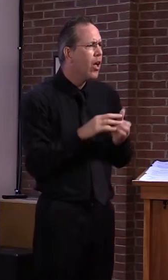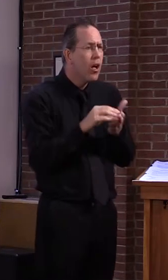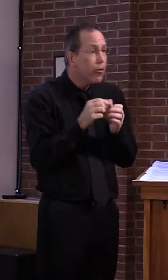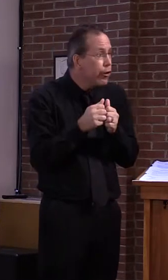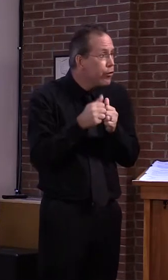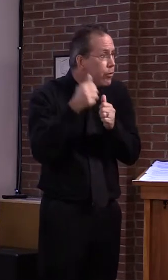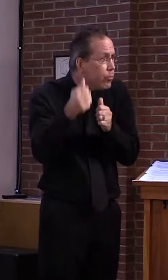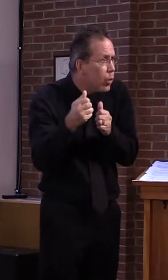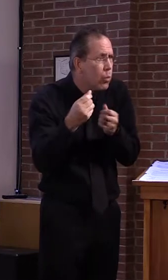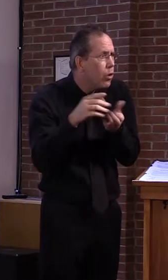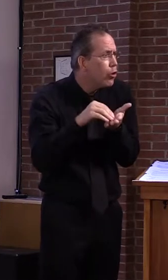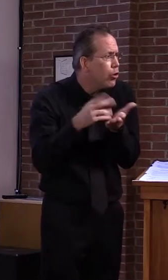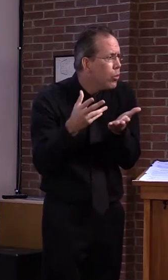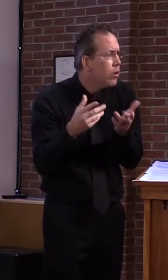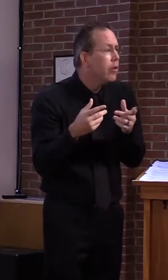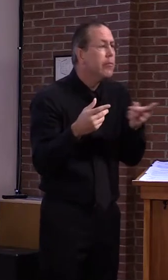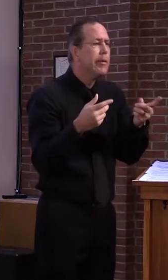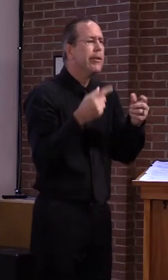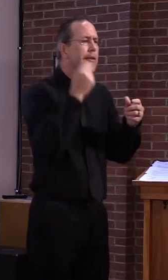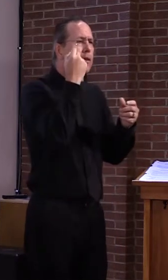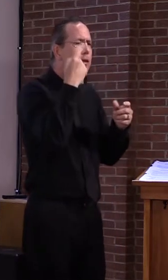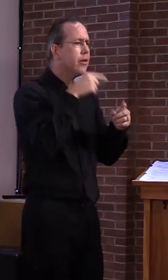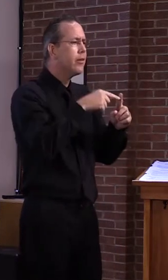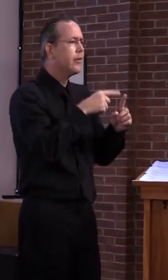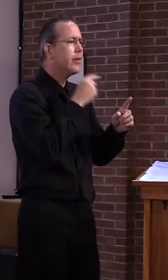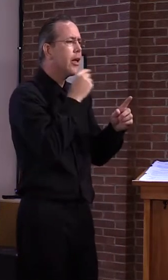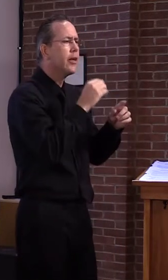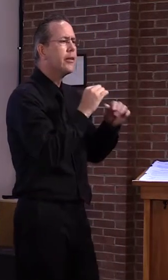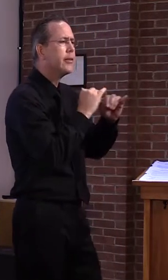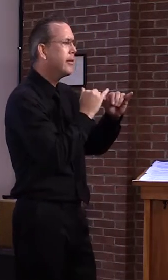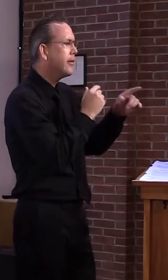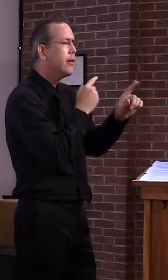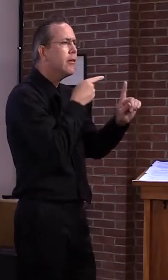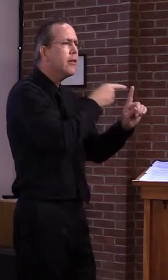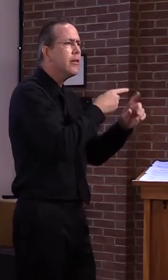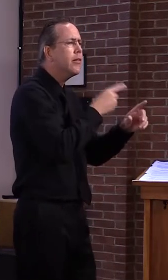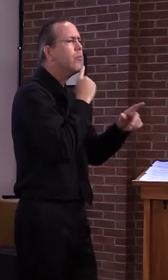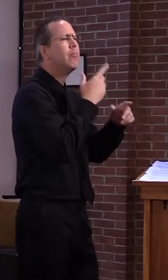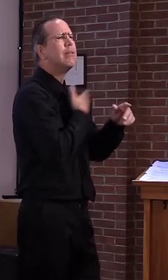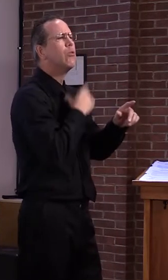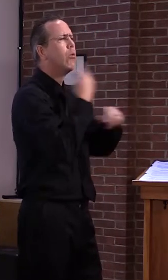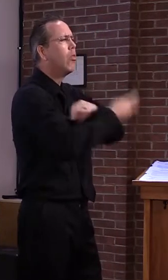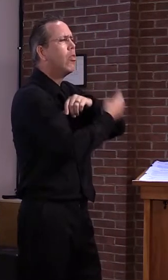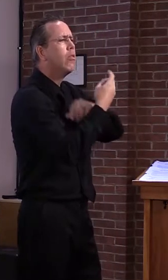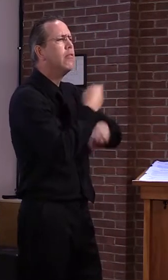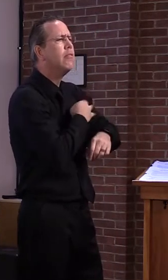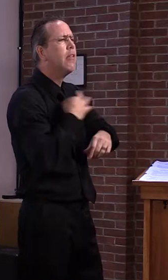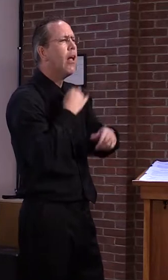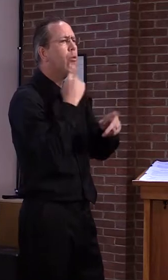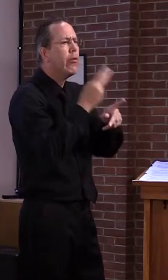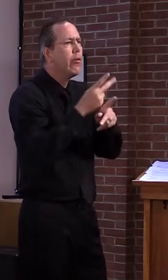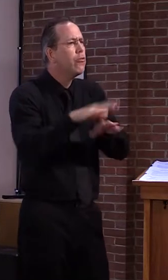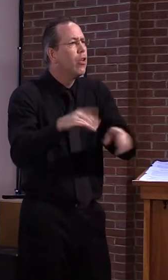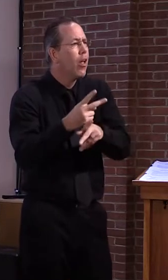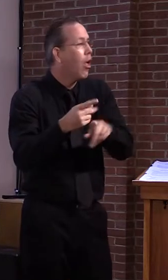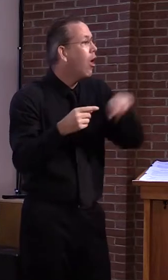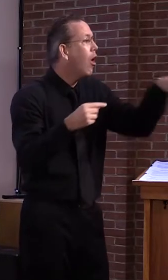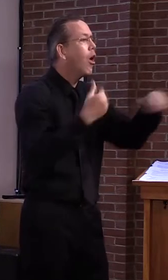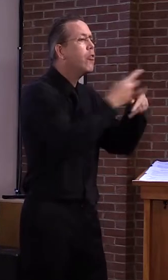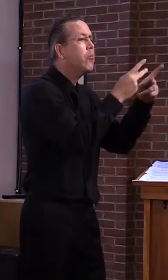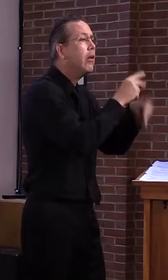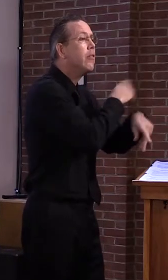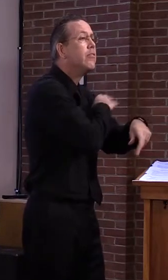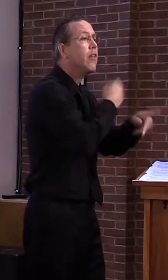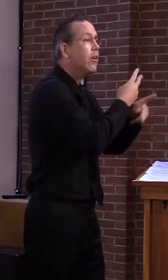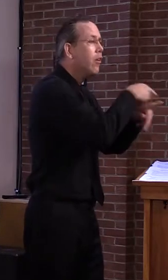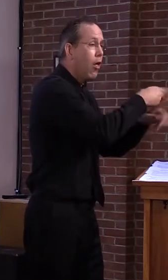the network we have in place right now for early childhood, after school, and youth serving